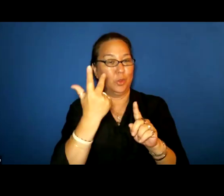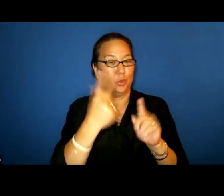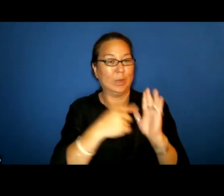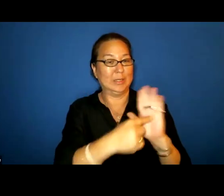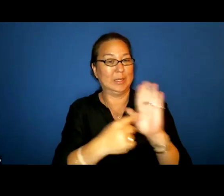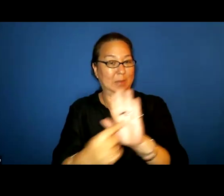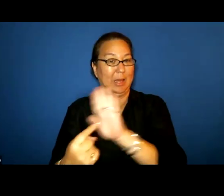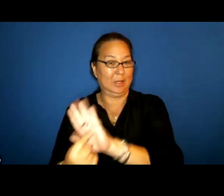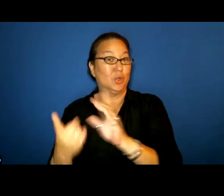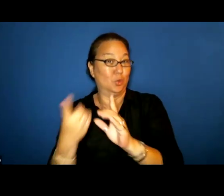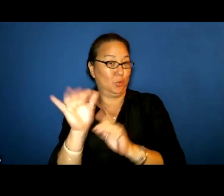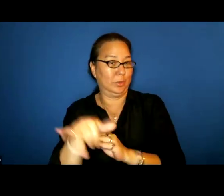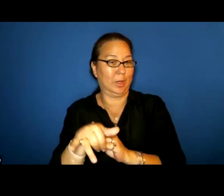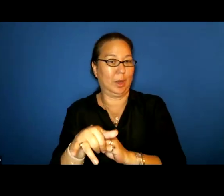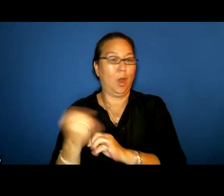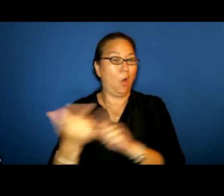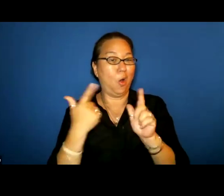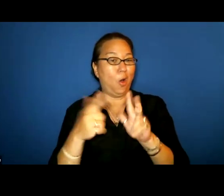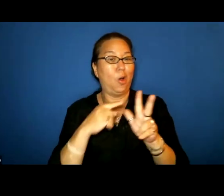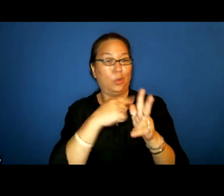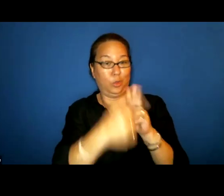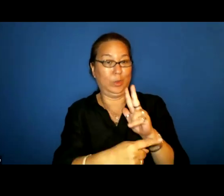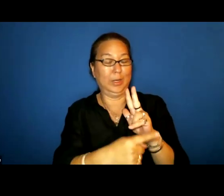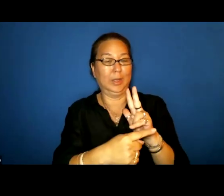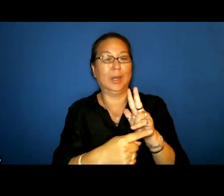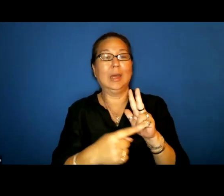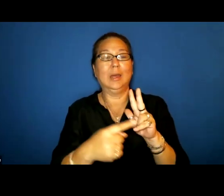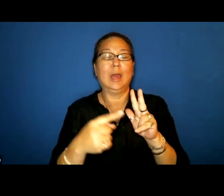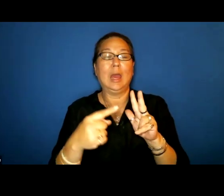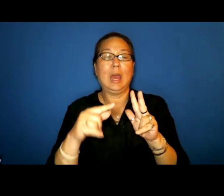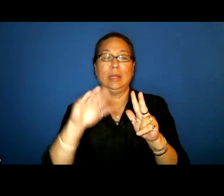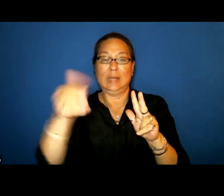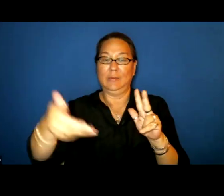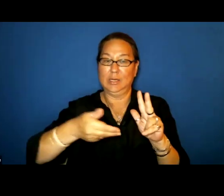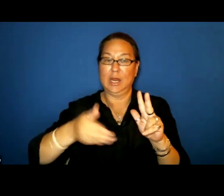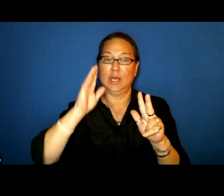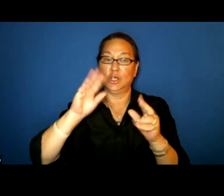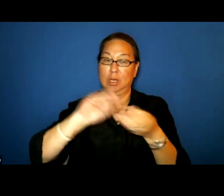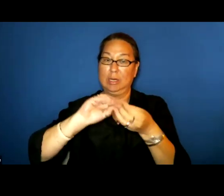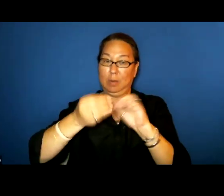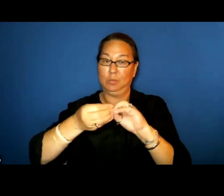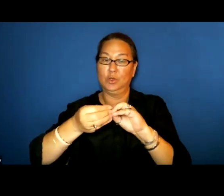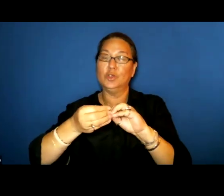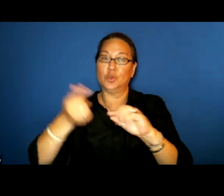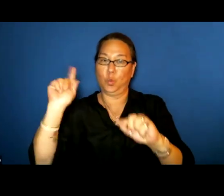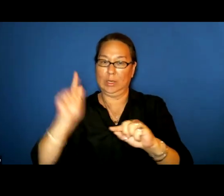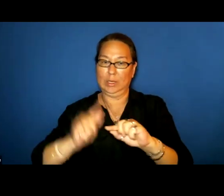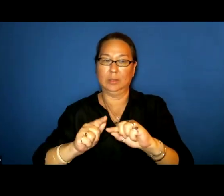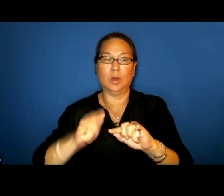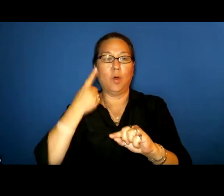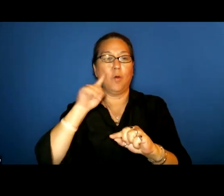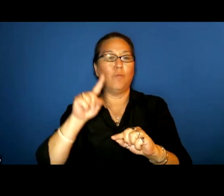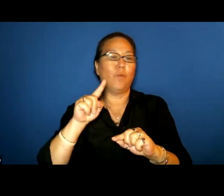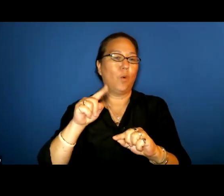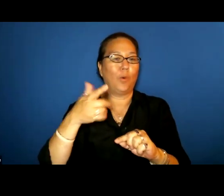3 simulations, invitation rates would decline for the lowest socioeconomic tier, multilingual